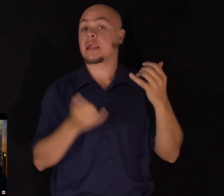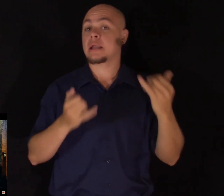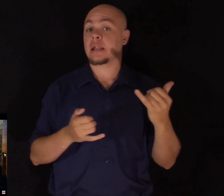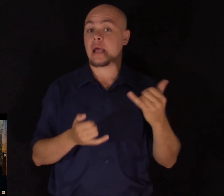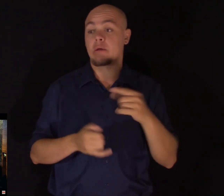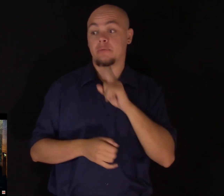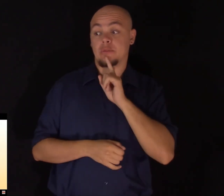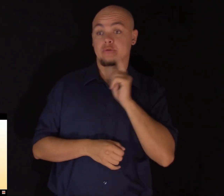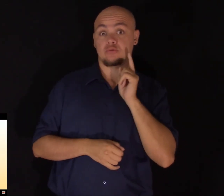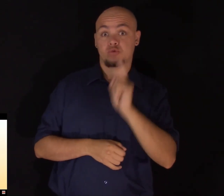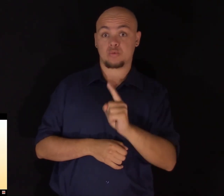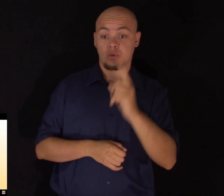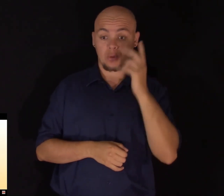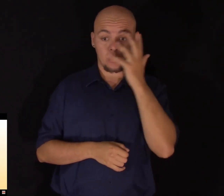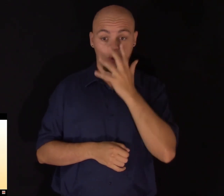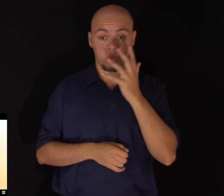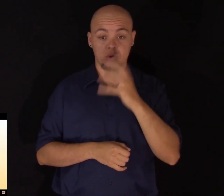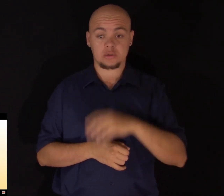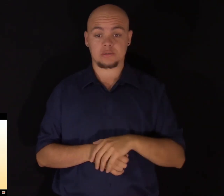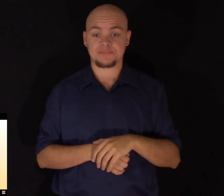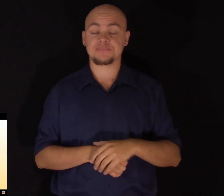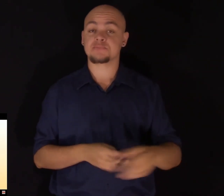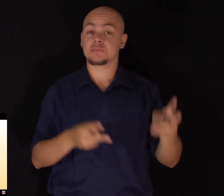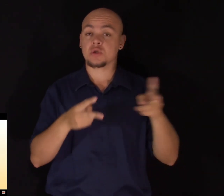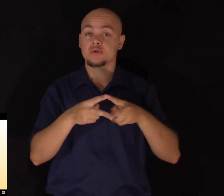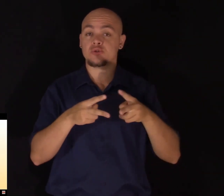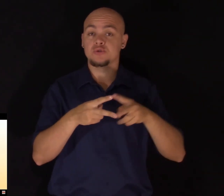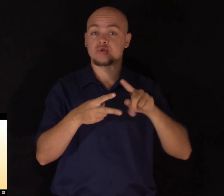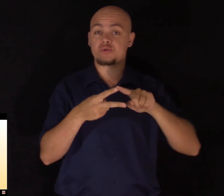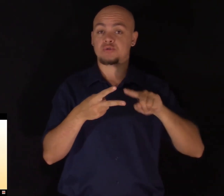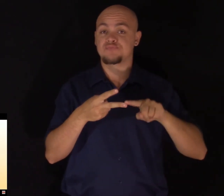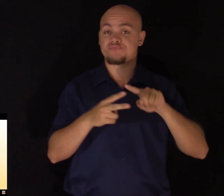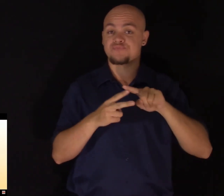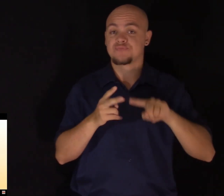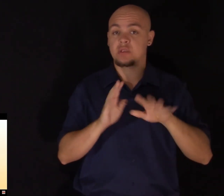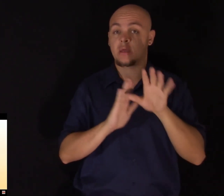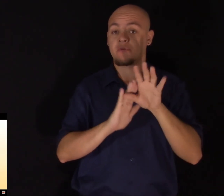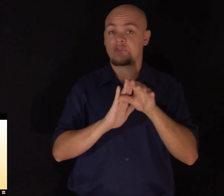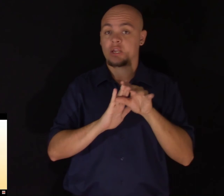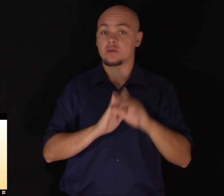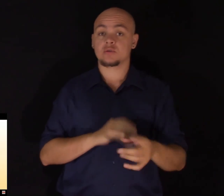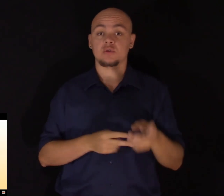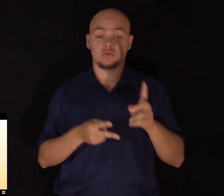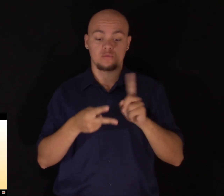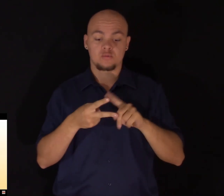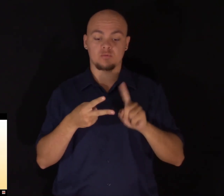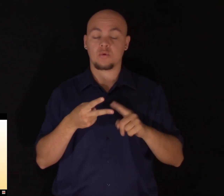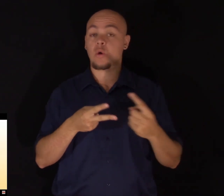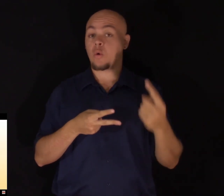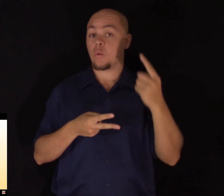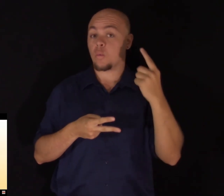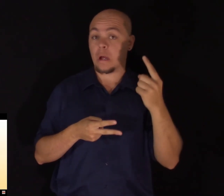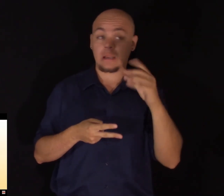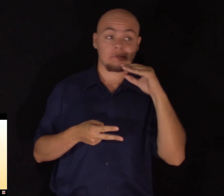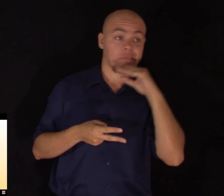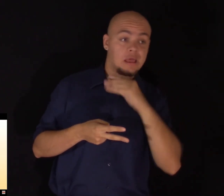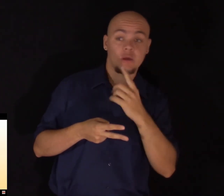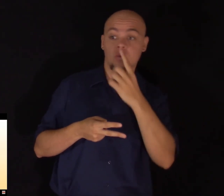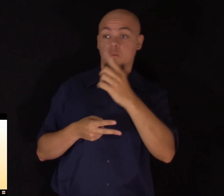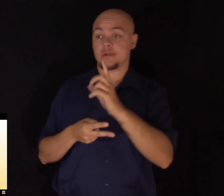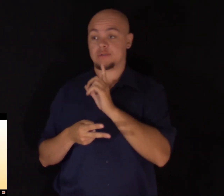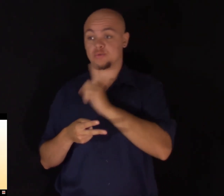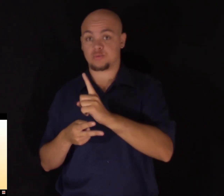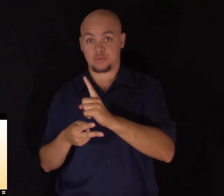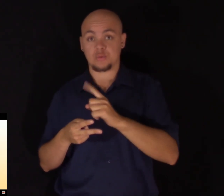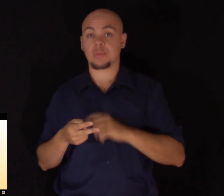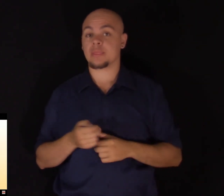truth looks like. And I'm going to show you two videos. Two mothers, One is lying, one is telling the truth. And these were surfaced